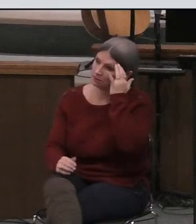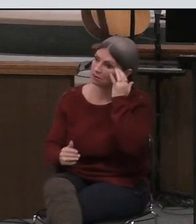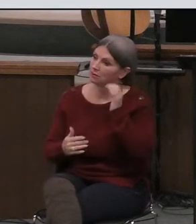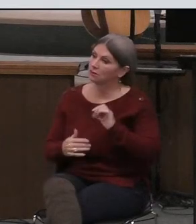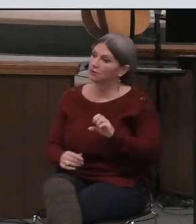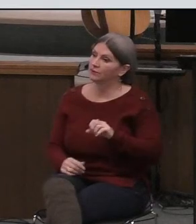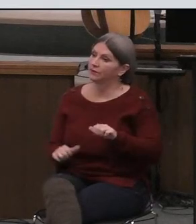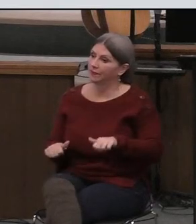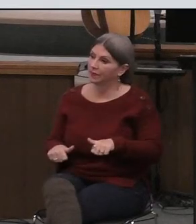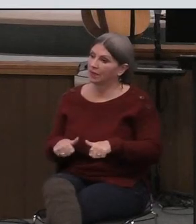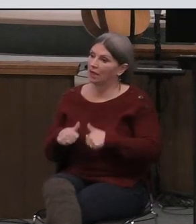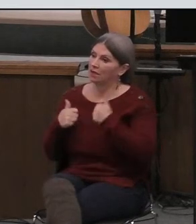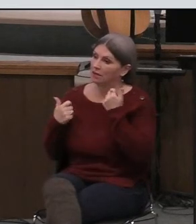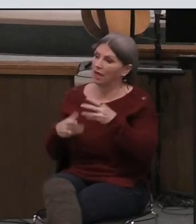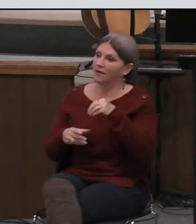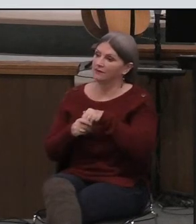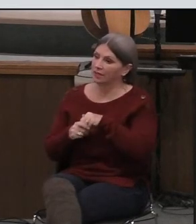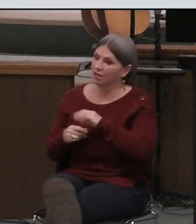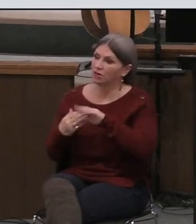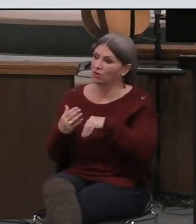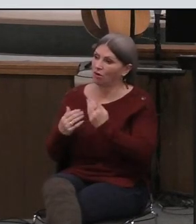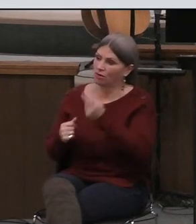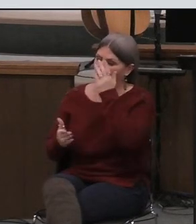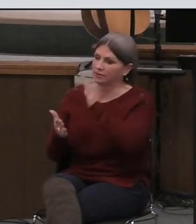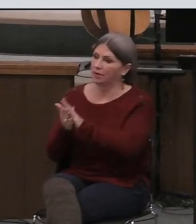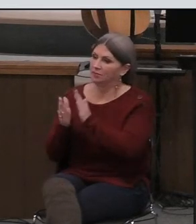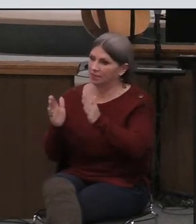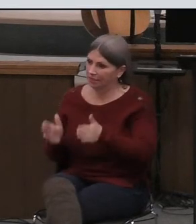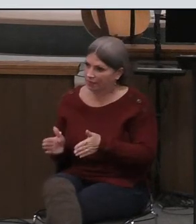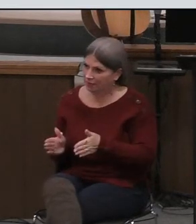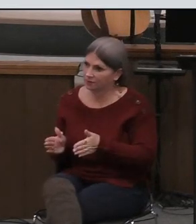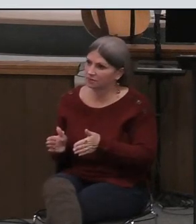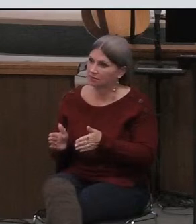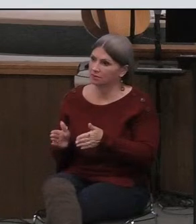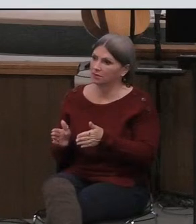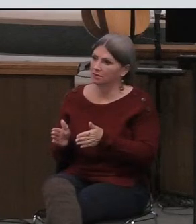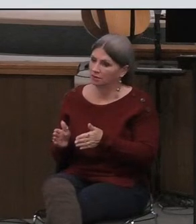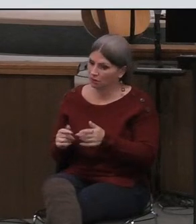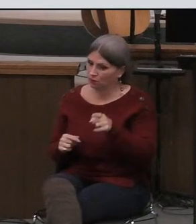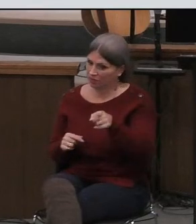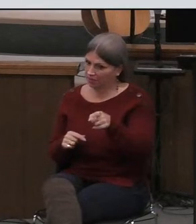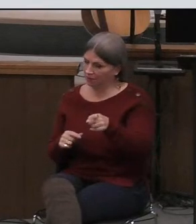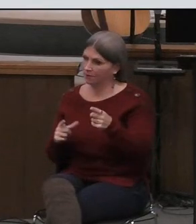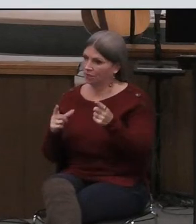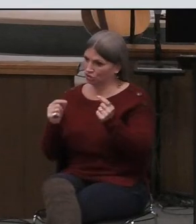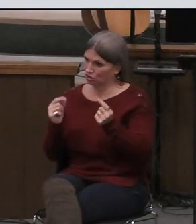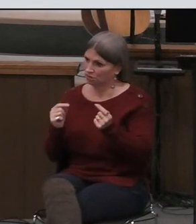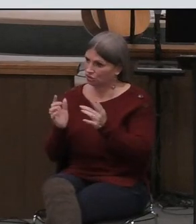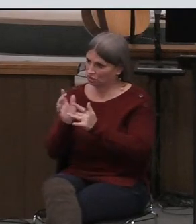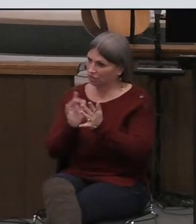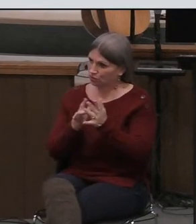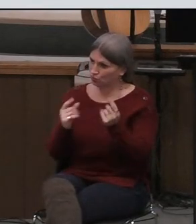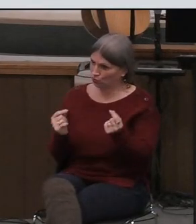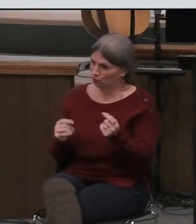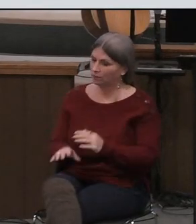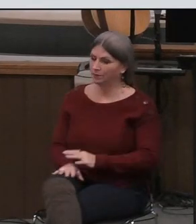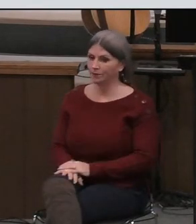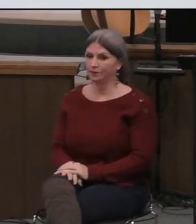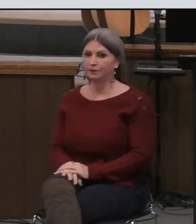dwells in everyone who believes what Christ has done for them.